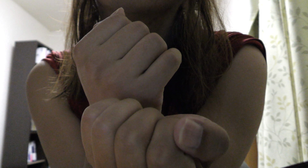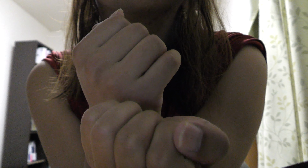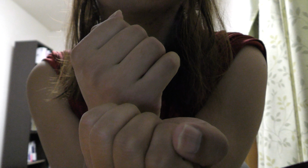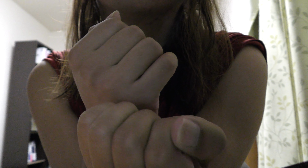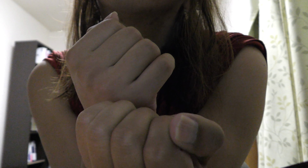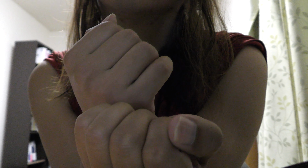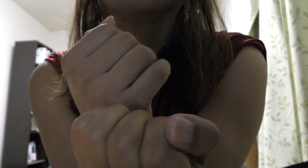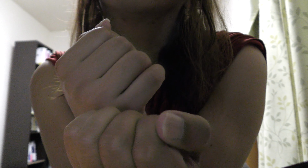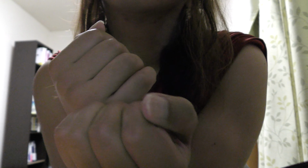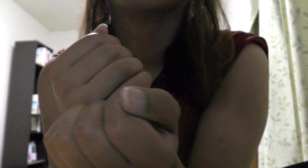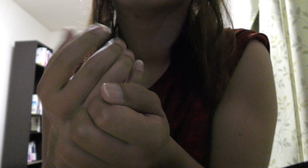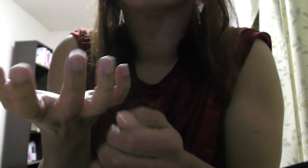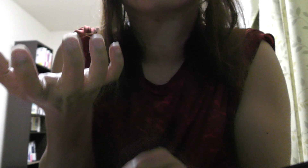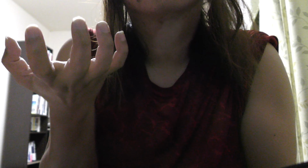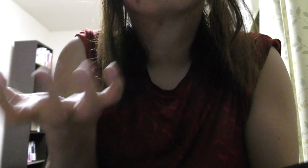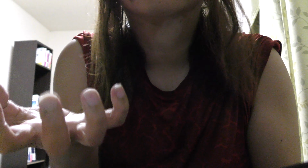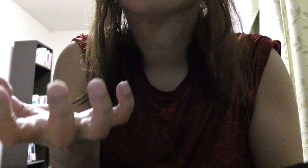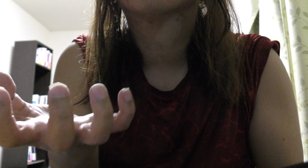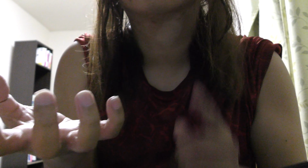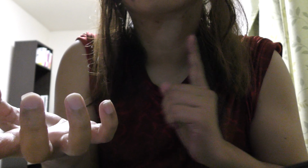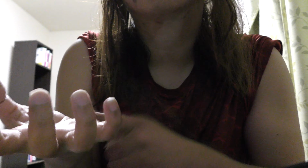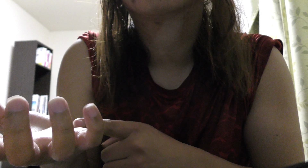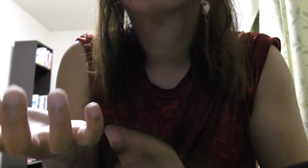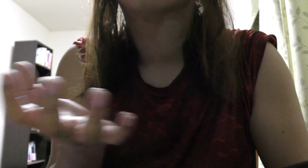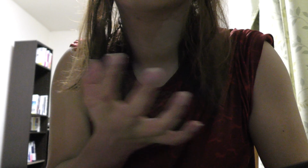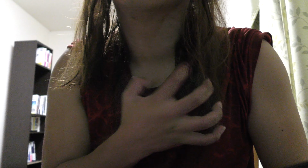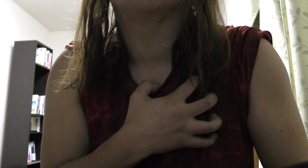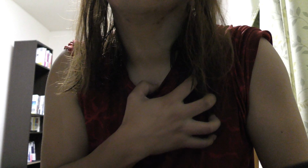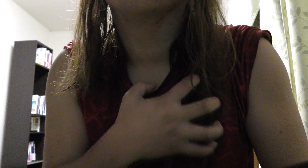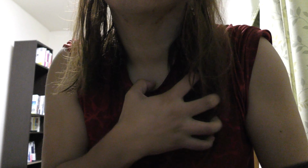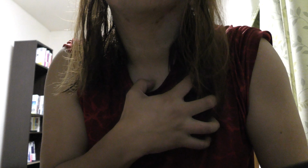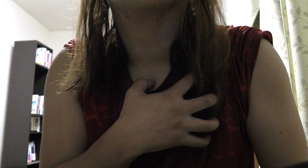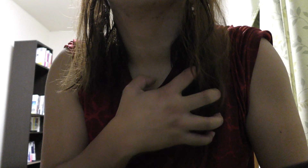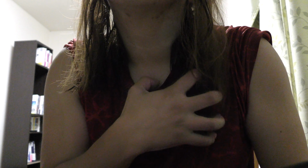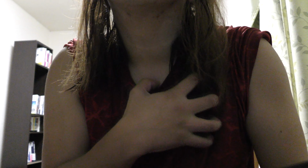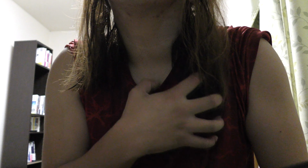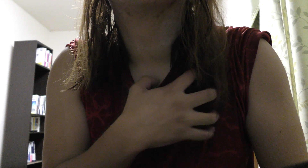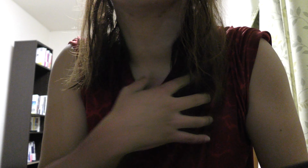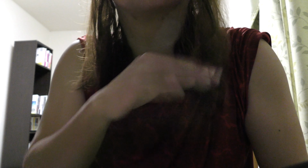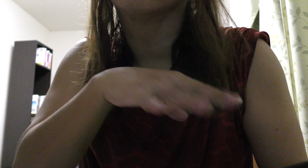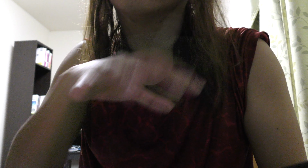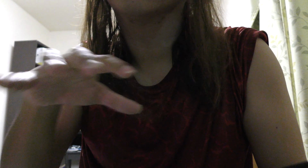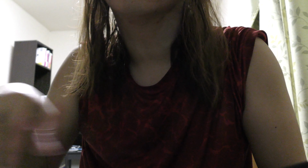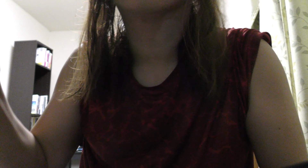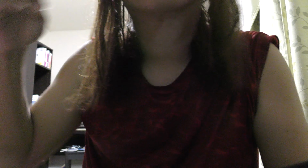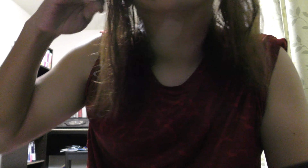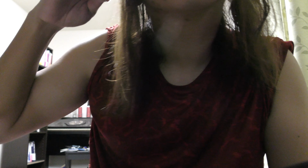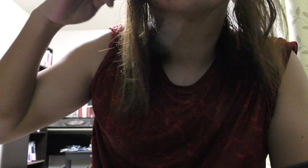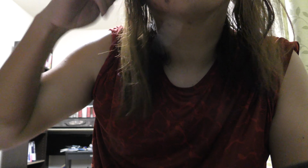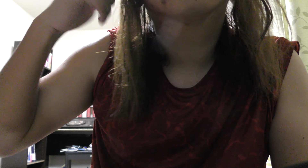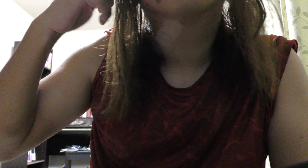Is it a time